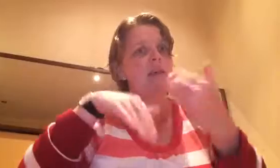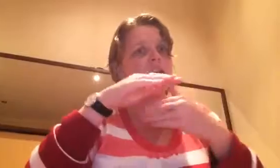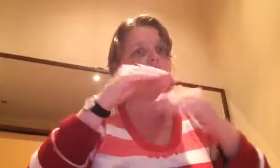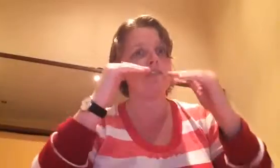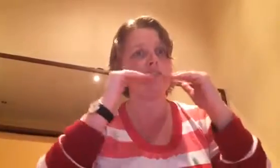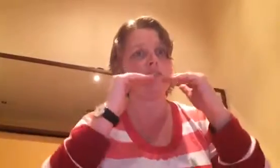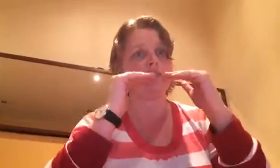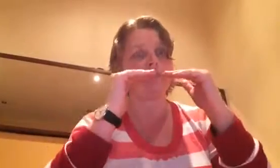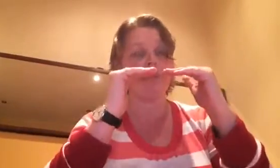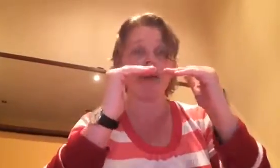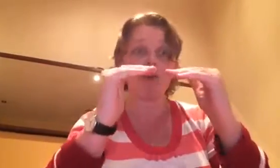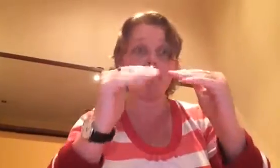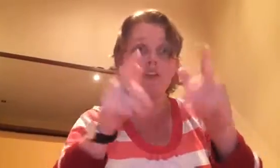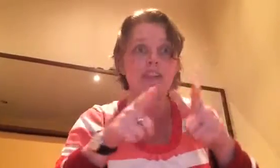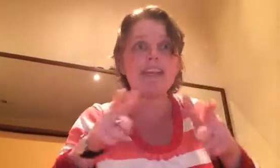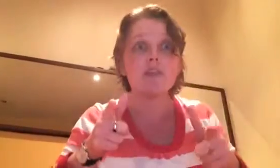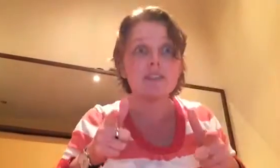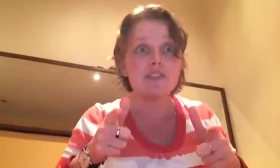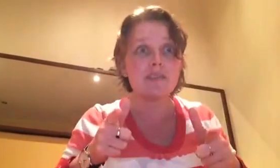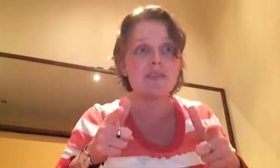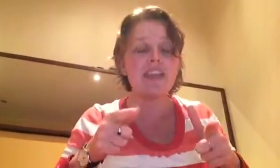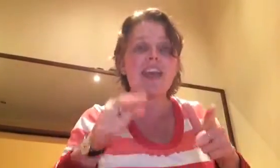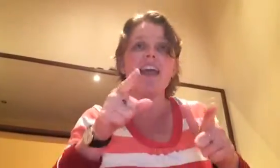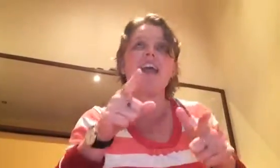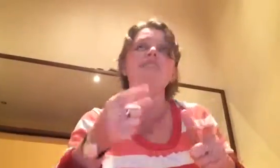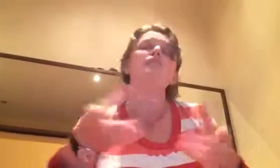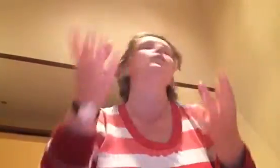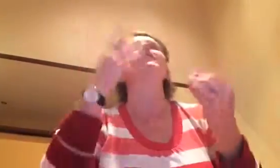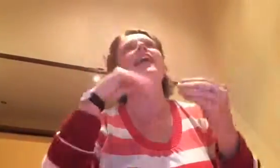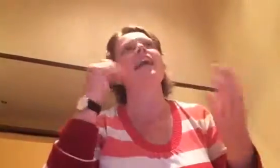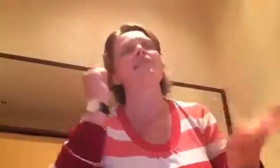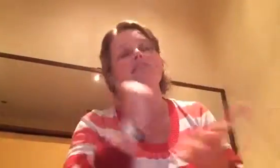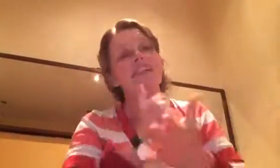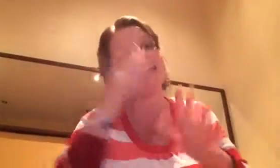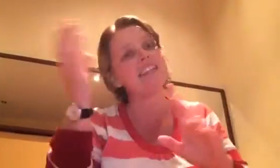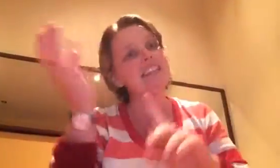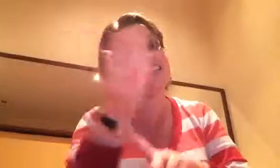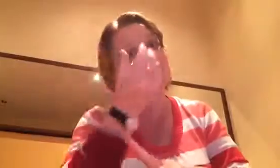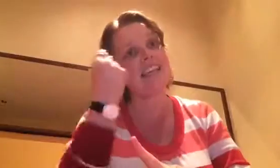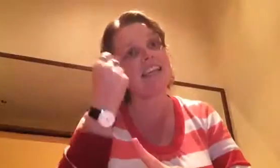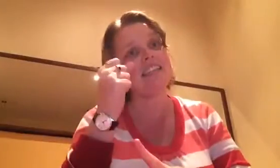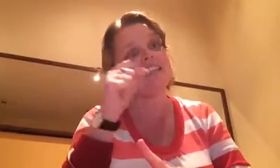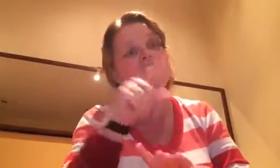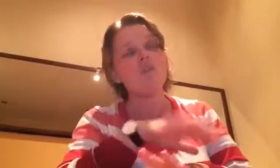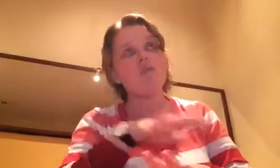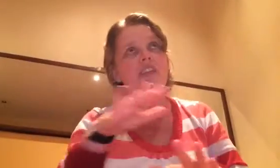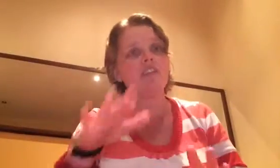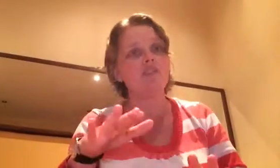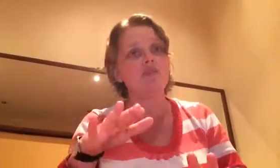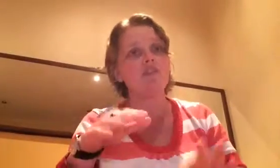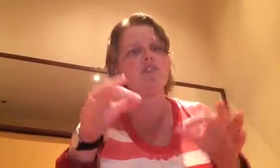up to do this sort of parallel language. And we've had fantastic success with our children who